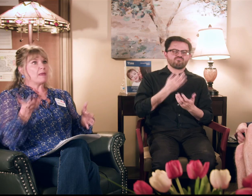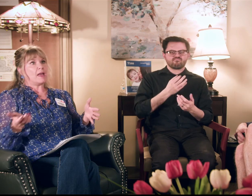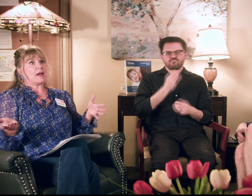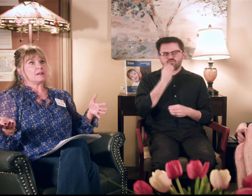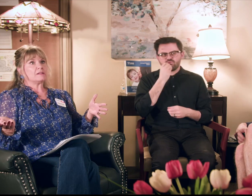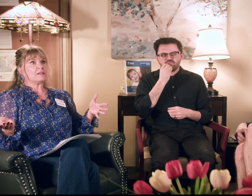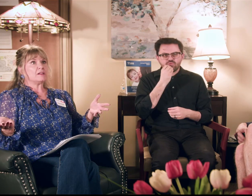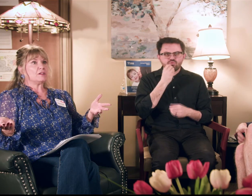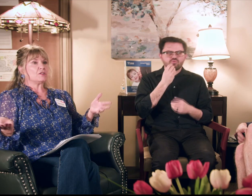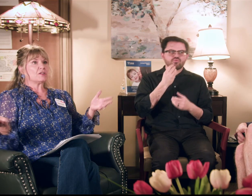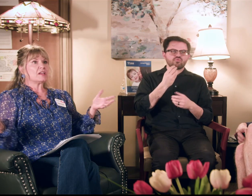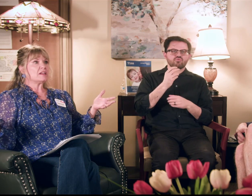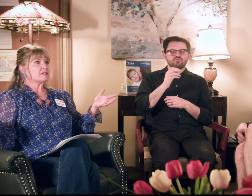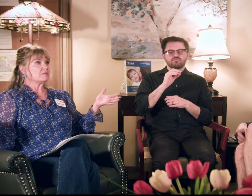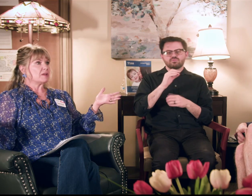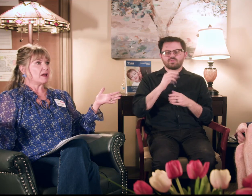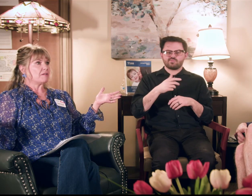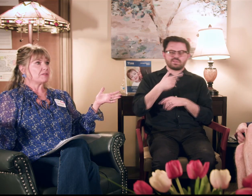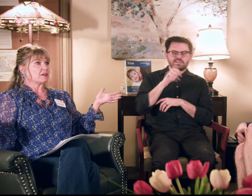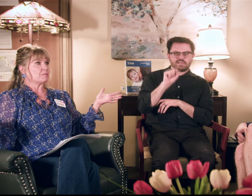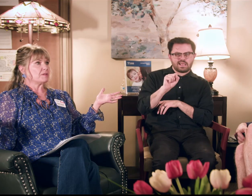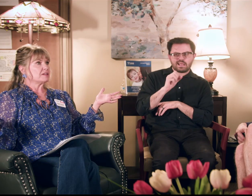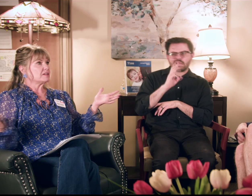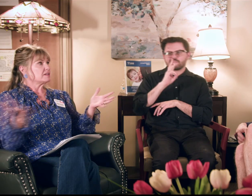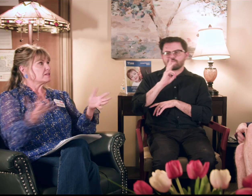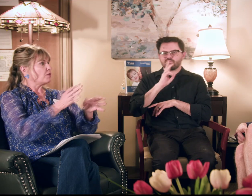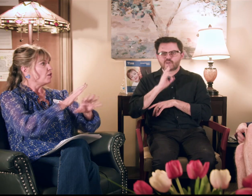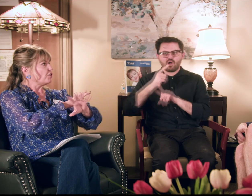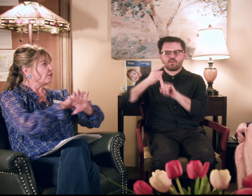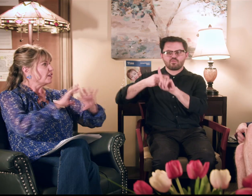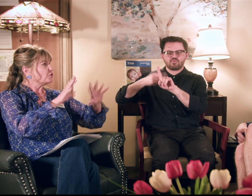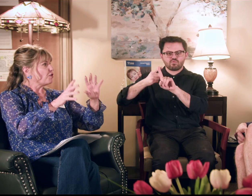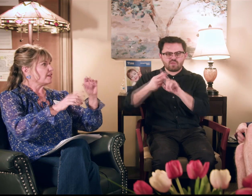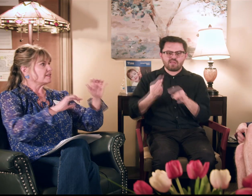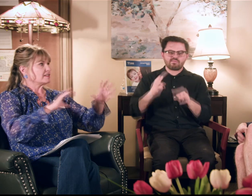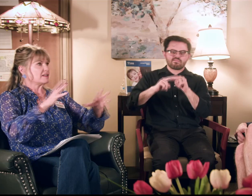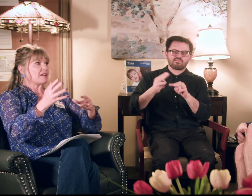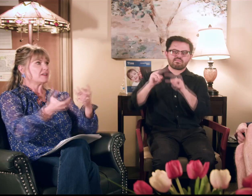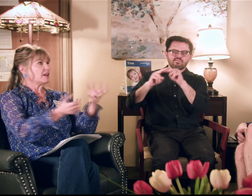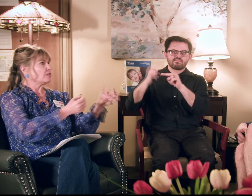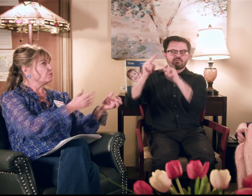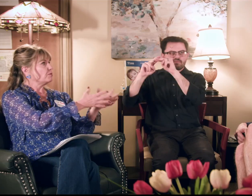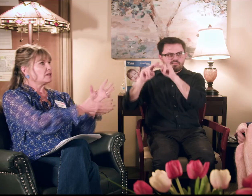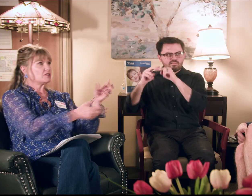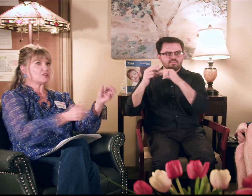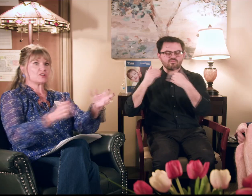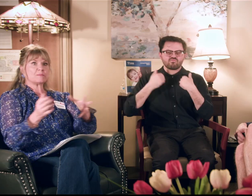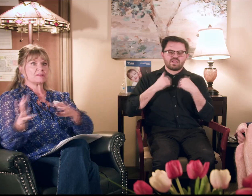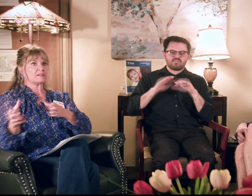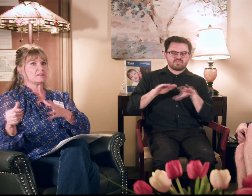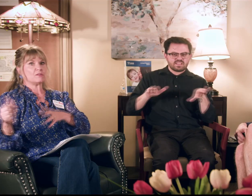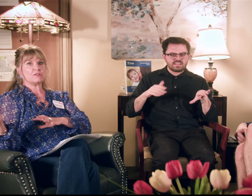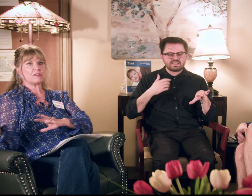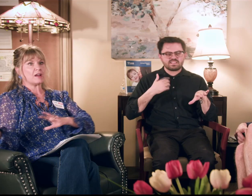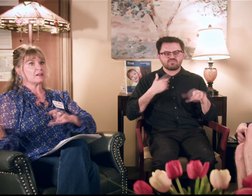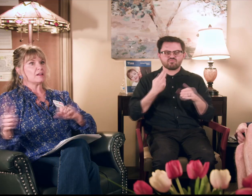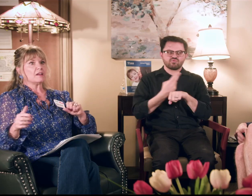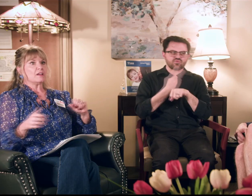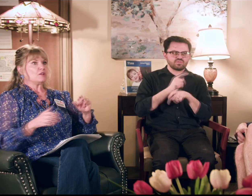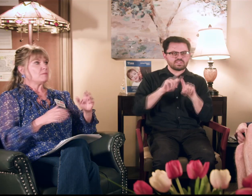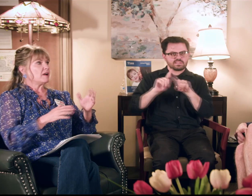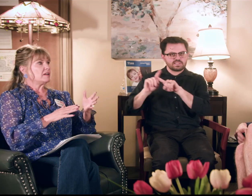goes up, and then your kids, we have the complexities of all our electronics and navigating through relationships. And